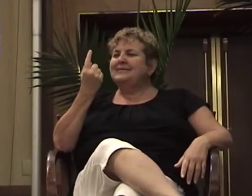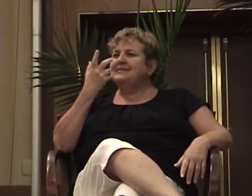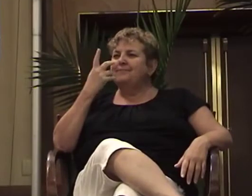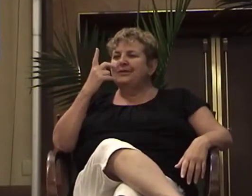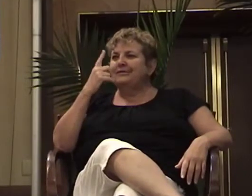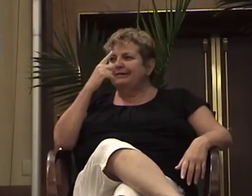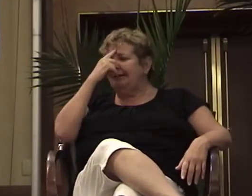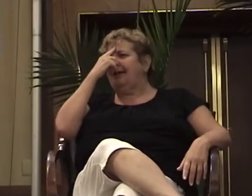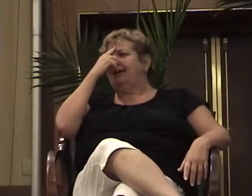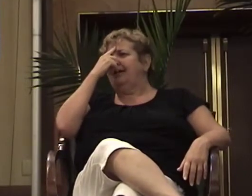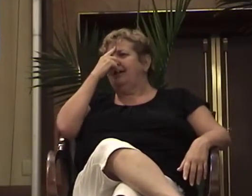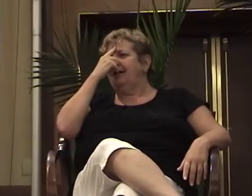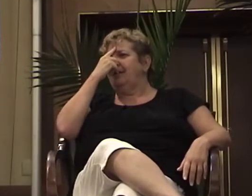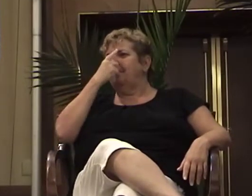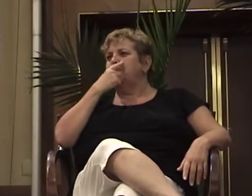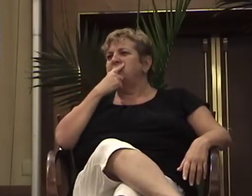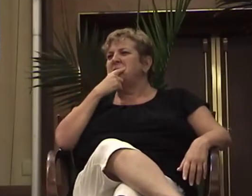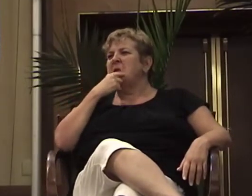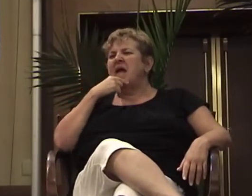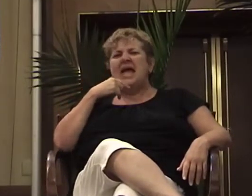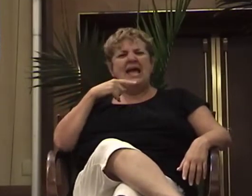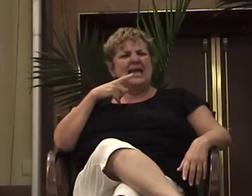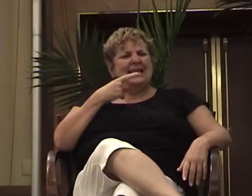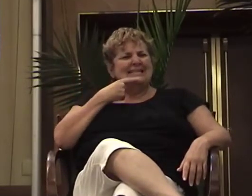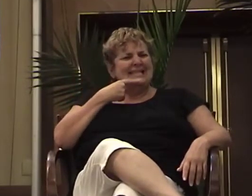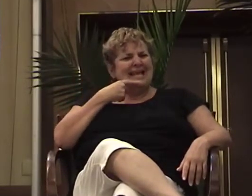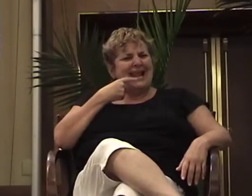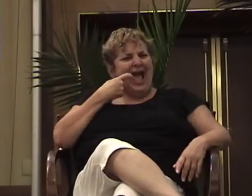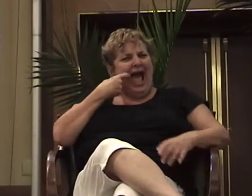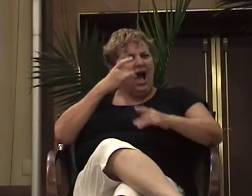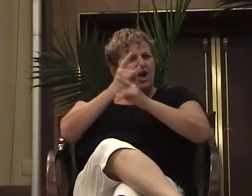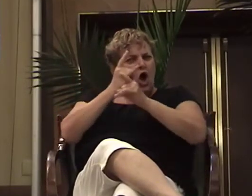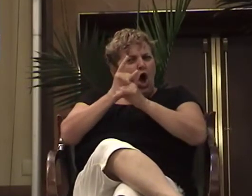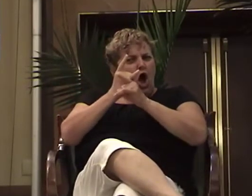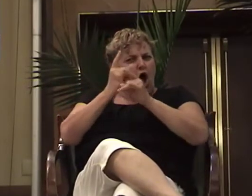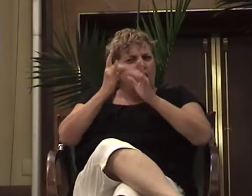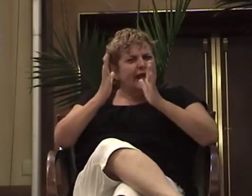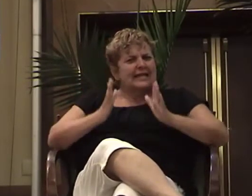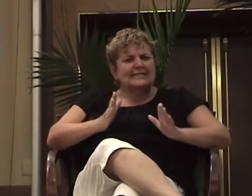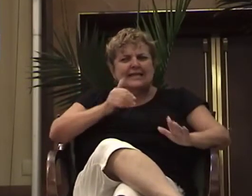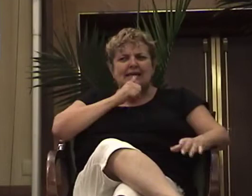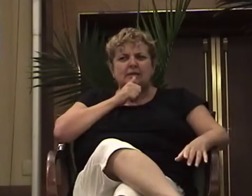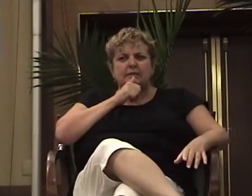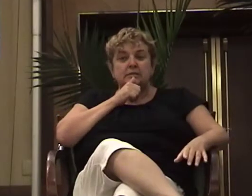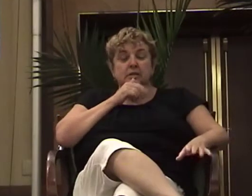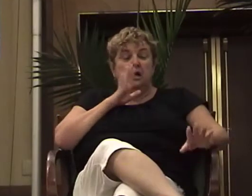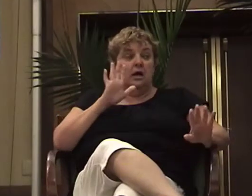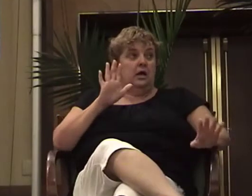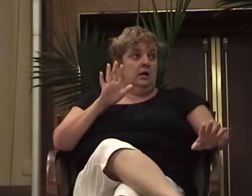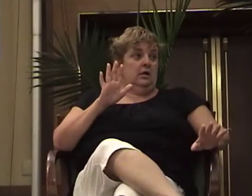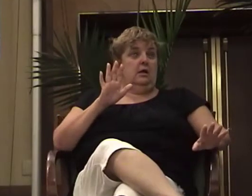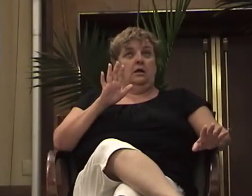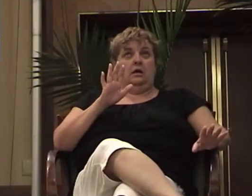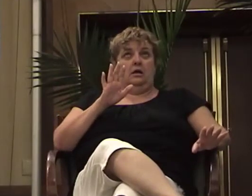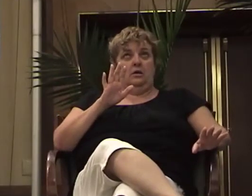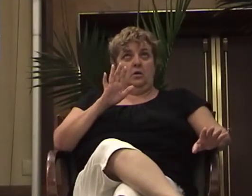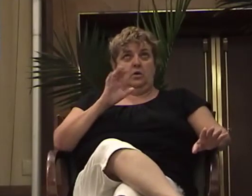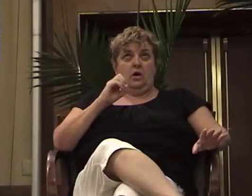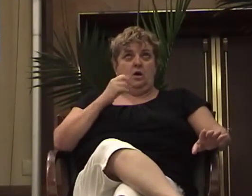Did he say Alcoholics Anonymous? I said, oh, sister, you have hit an all-time low.